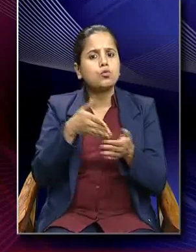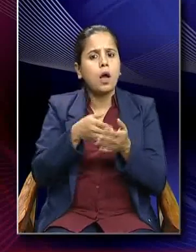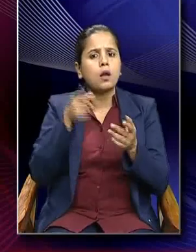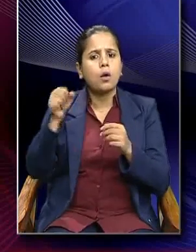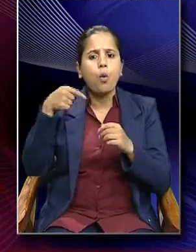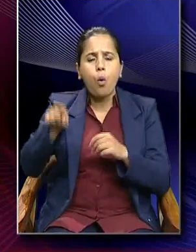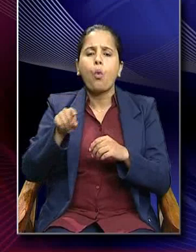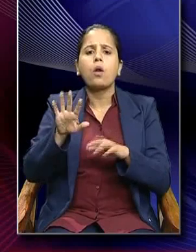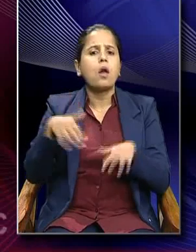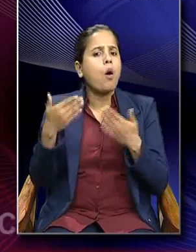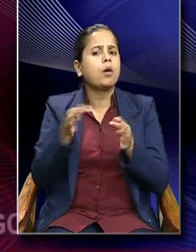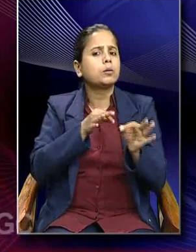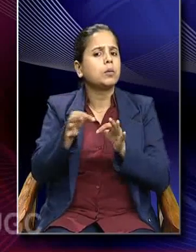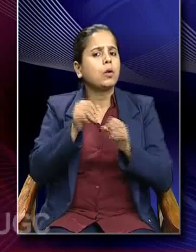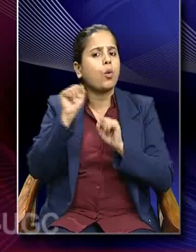energy security.